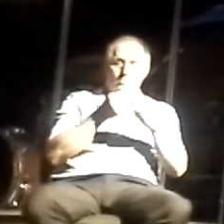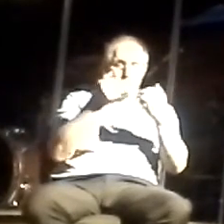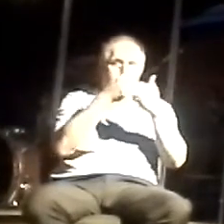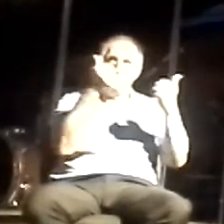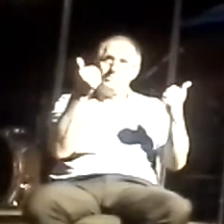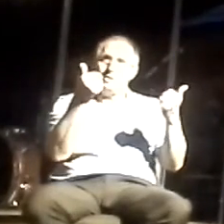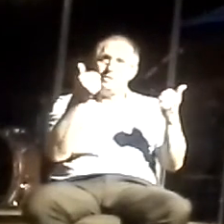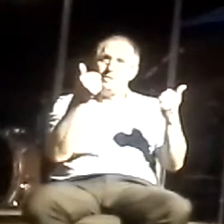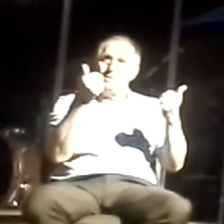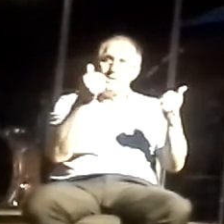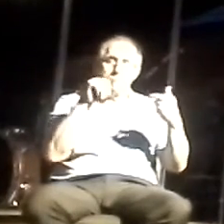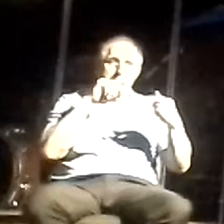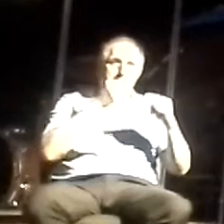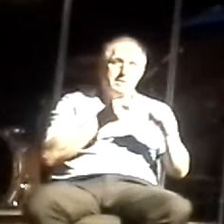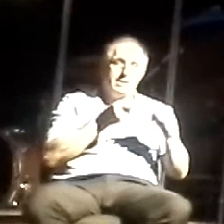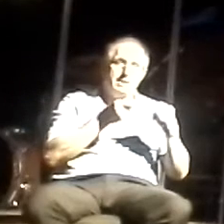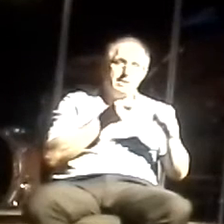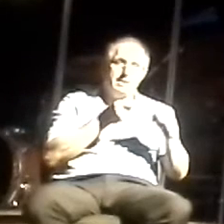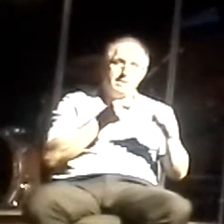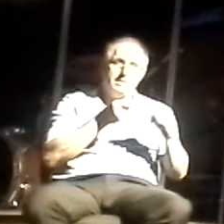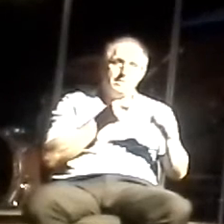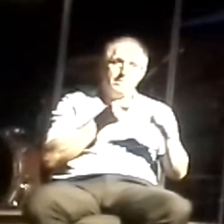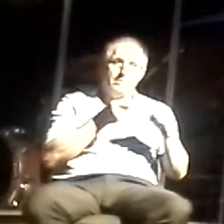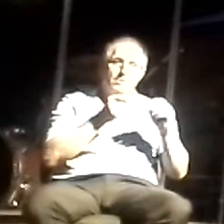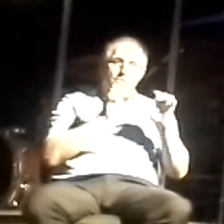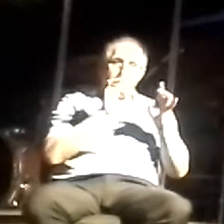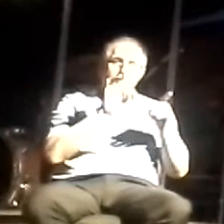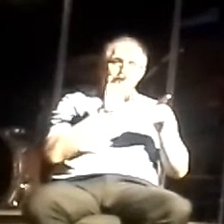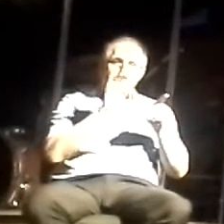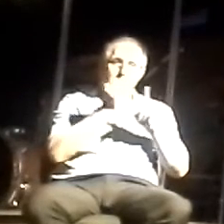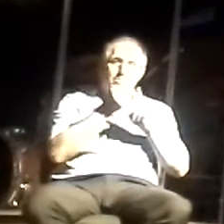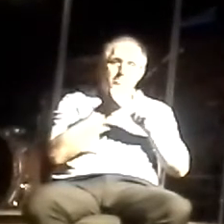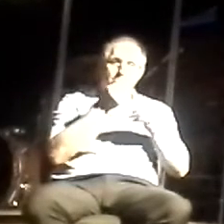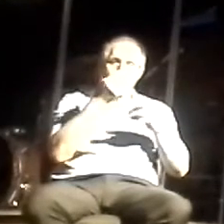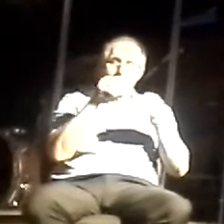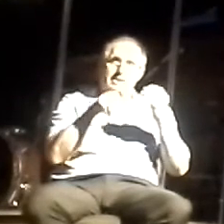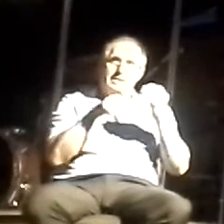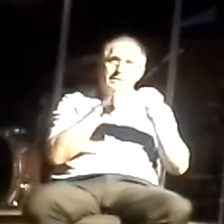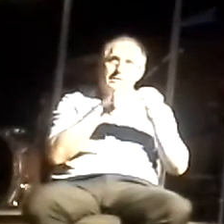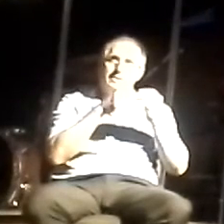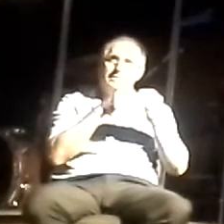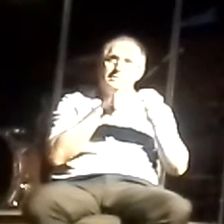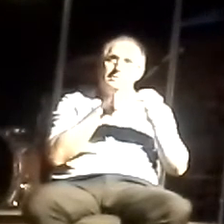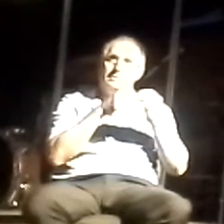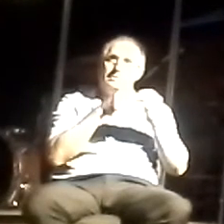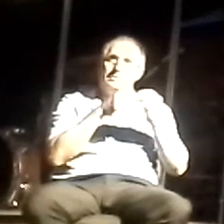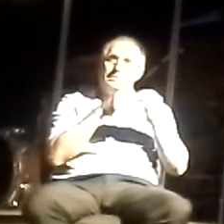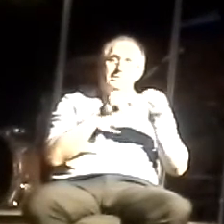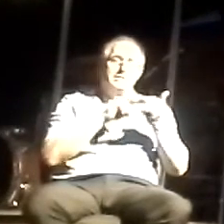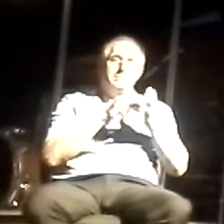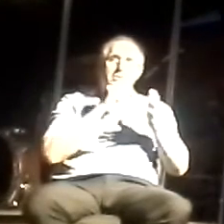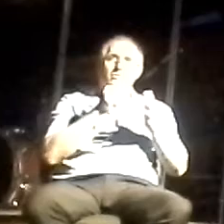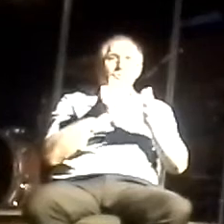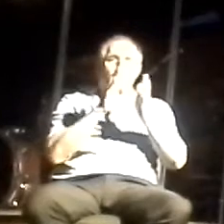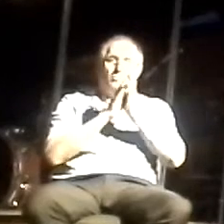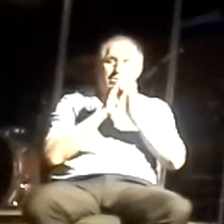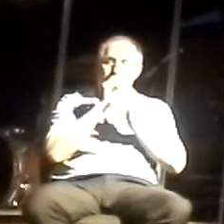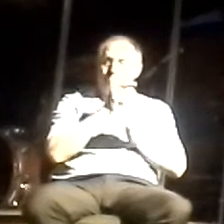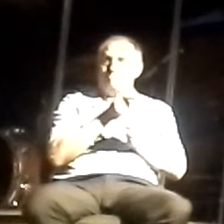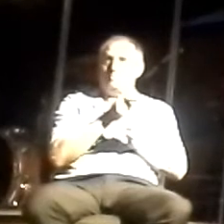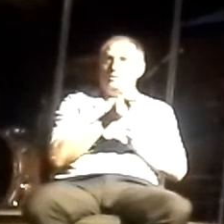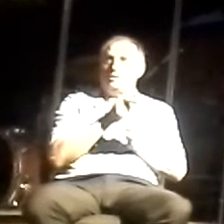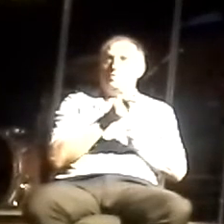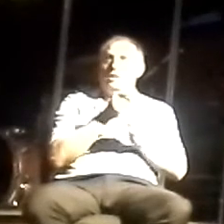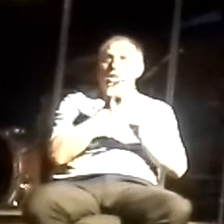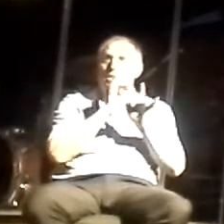division. They'll bring pain. They'll bring their toxin into your soul. It doesn't mean you don't stop praying for them